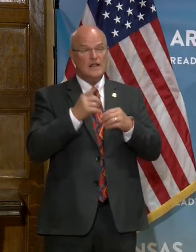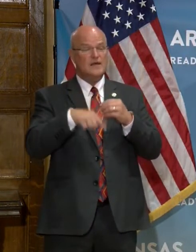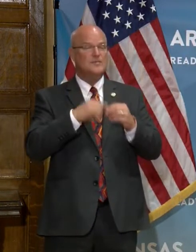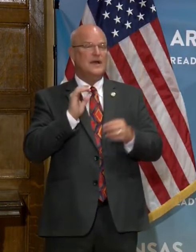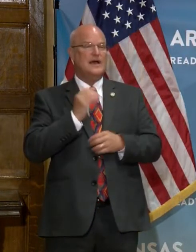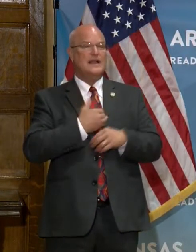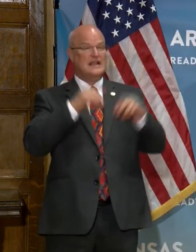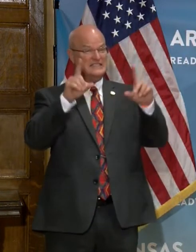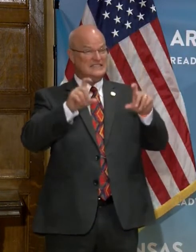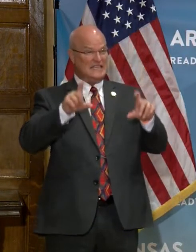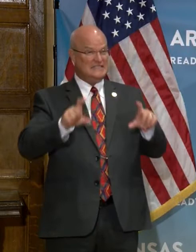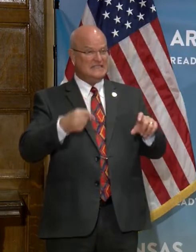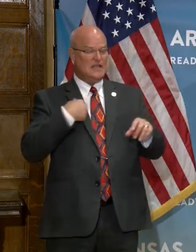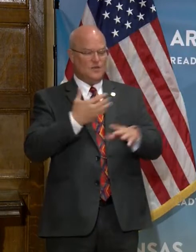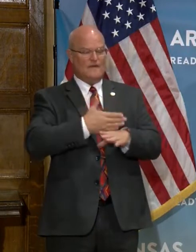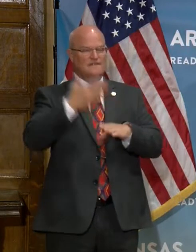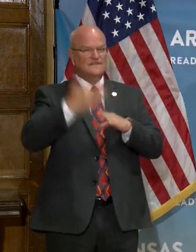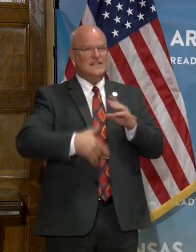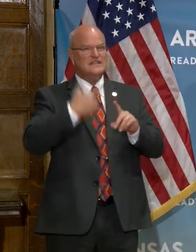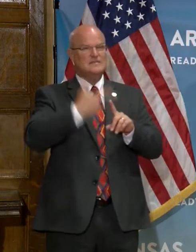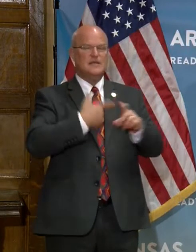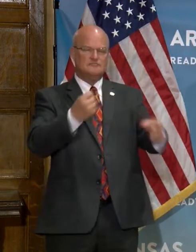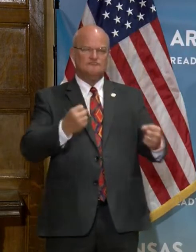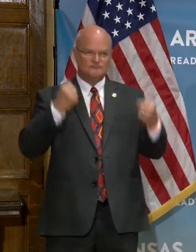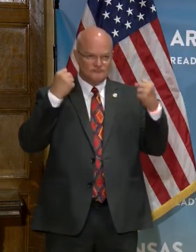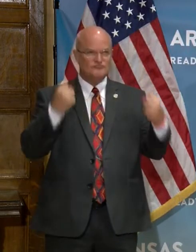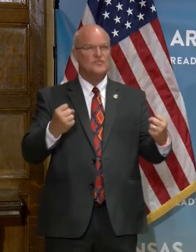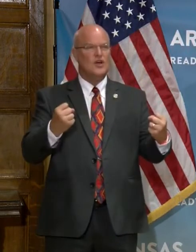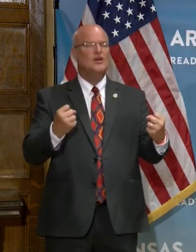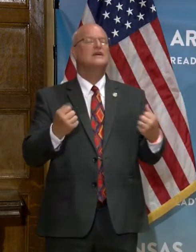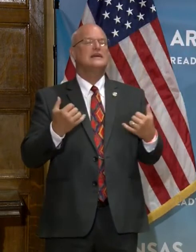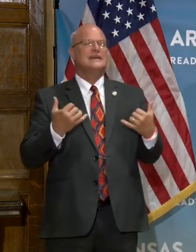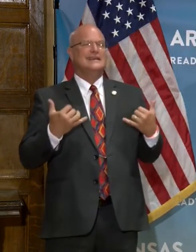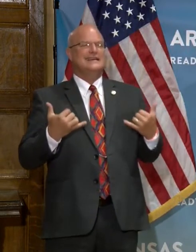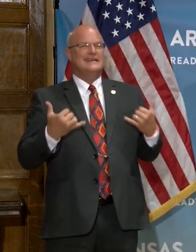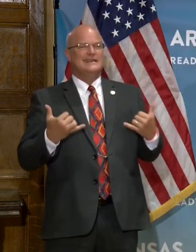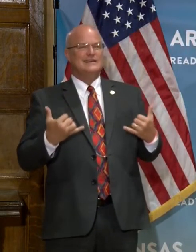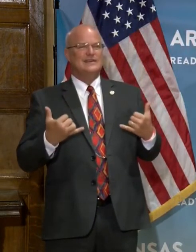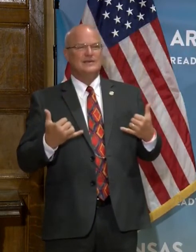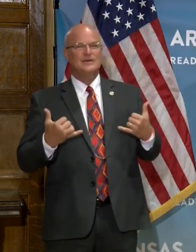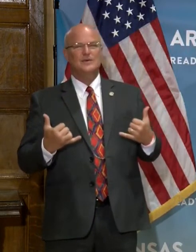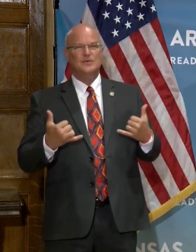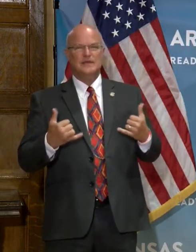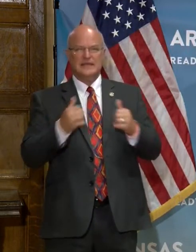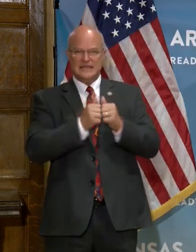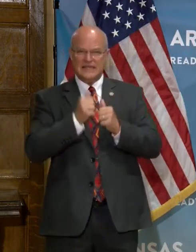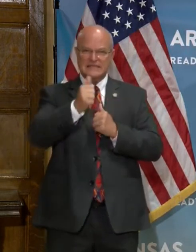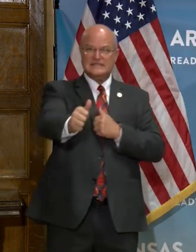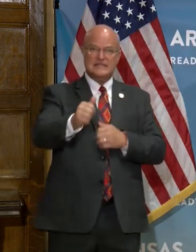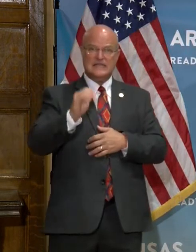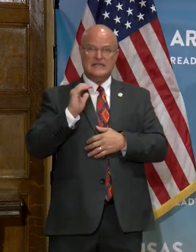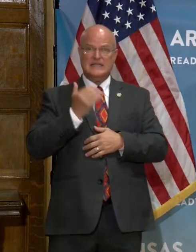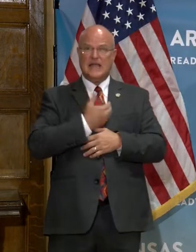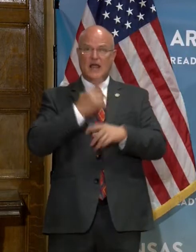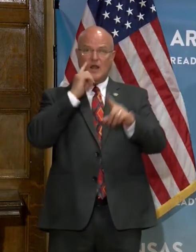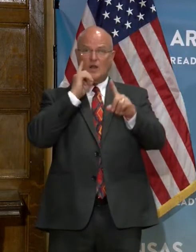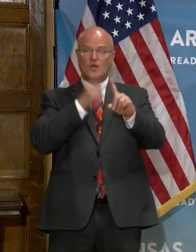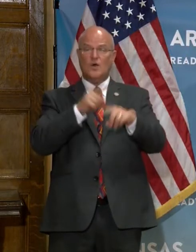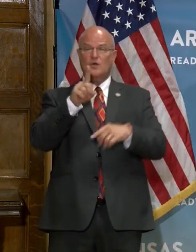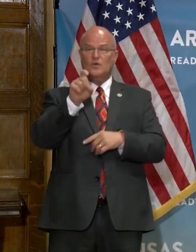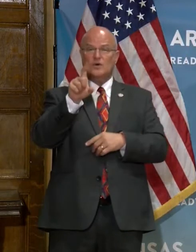our testing, and we finished the month out strong. We not only exceeded our goal